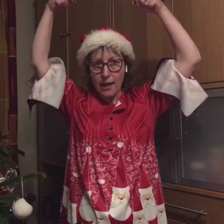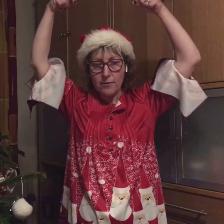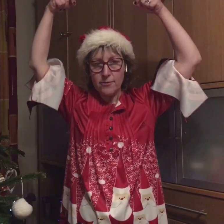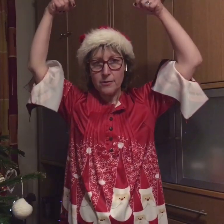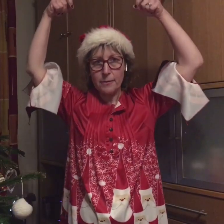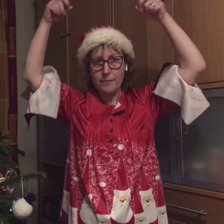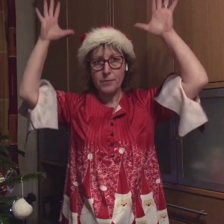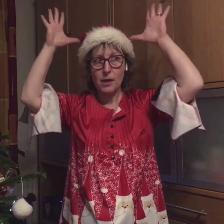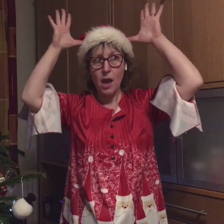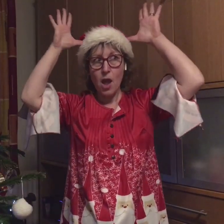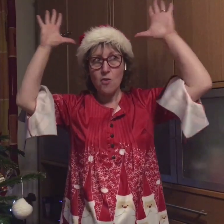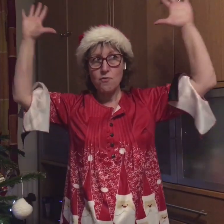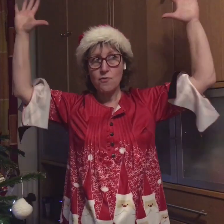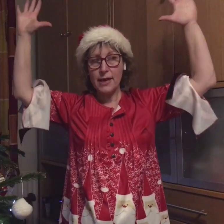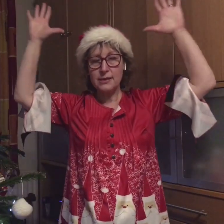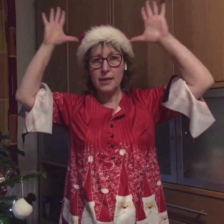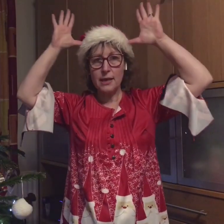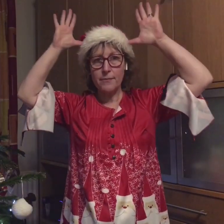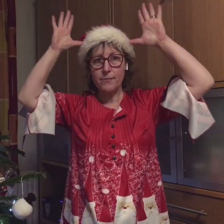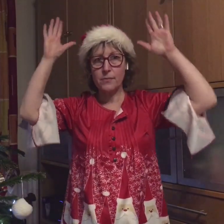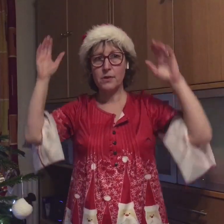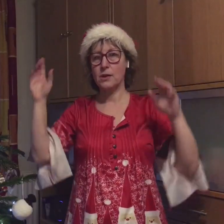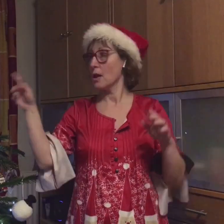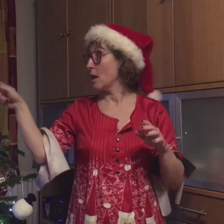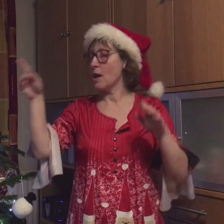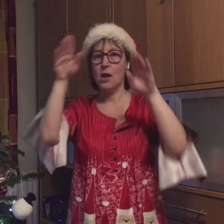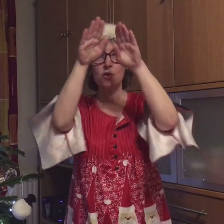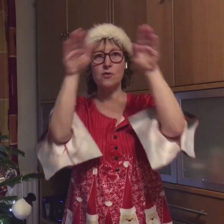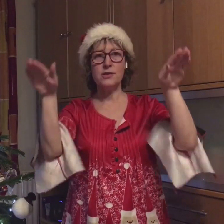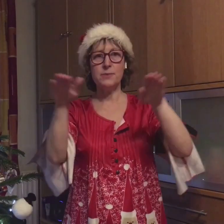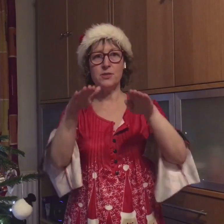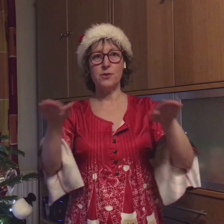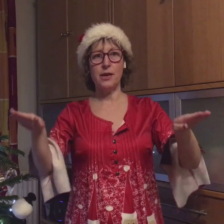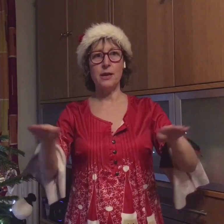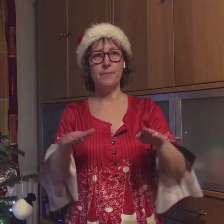Elf. Reindeer. Christmas tree.